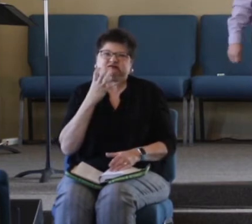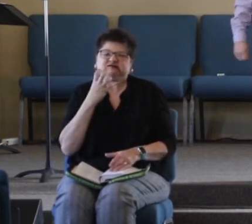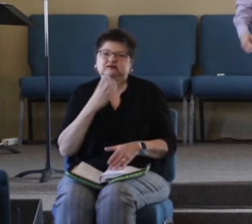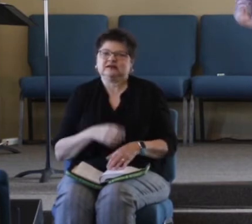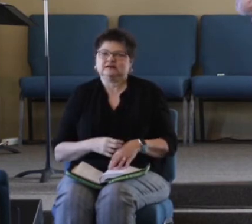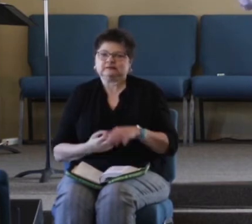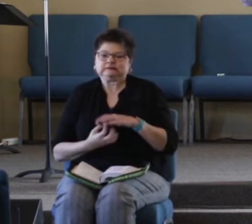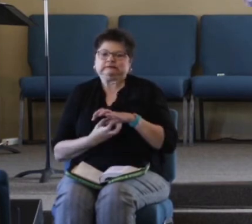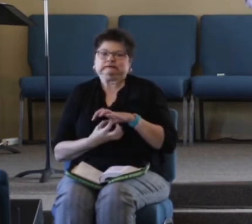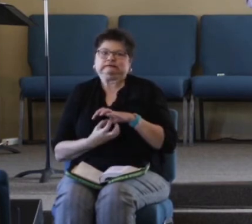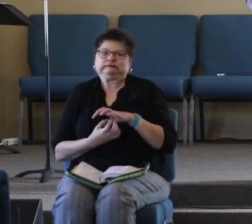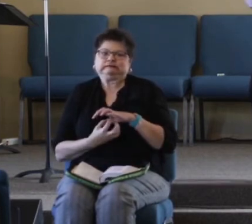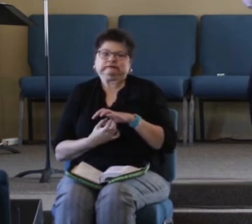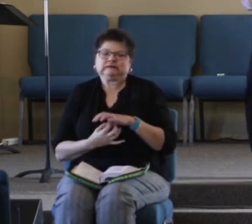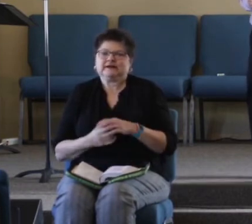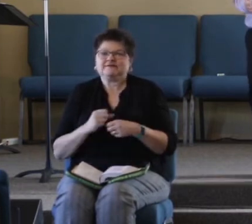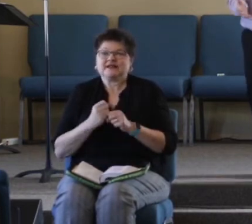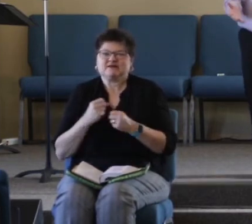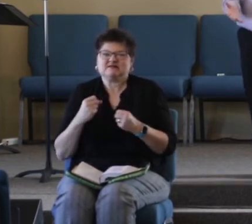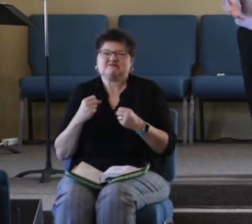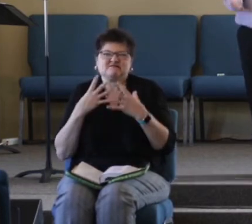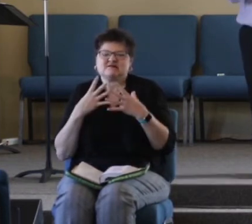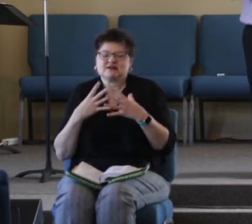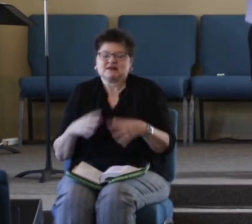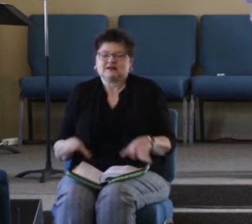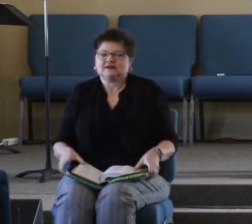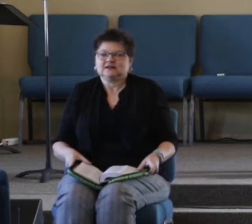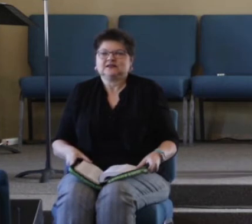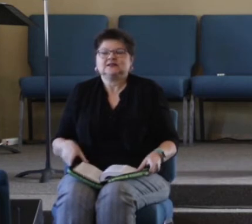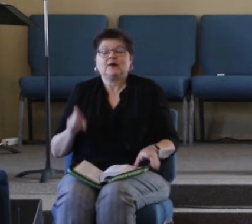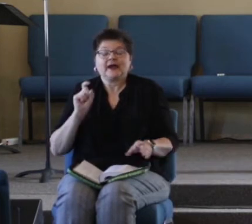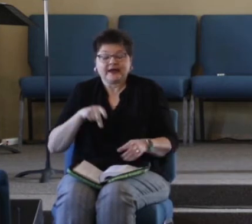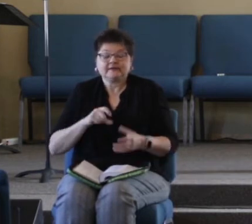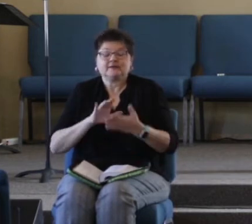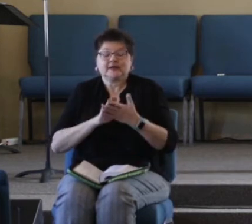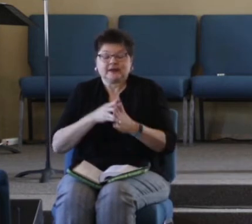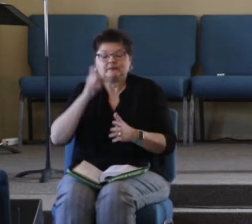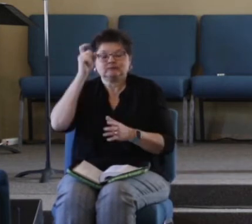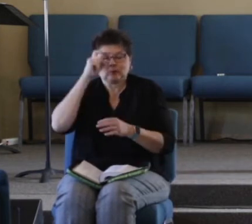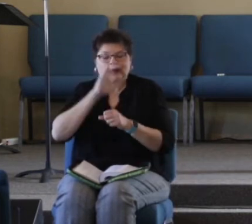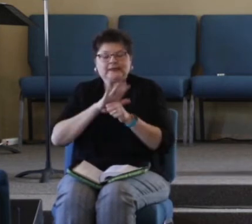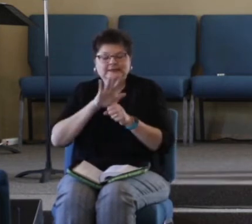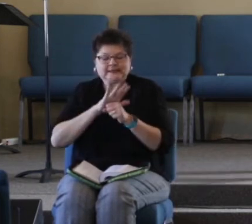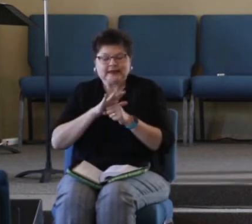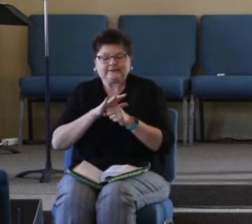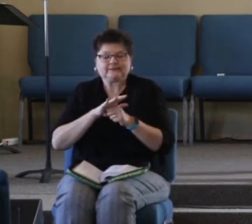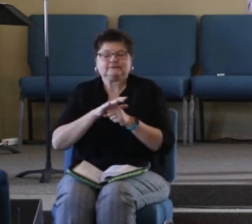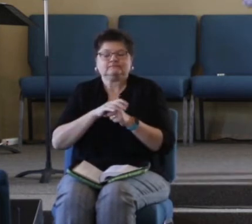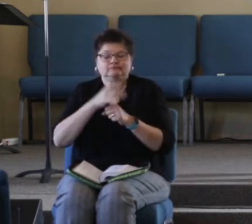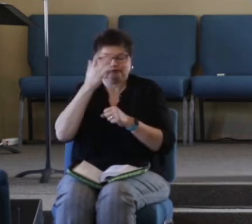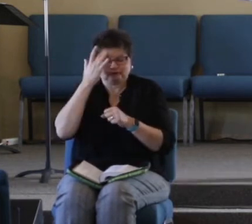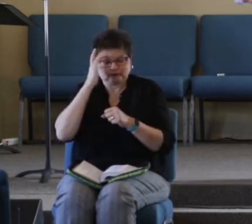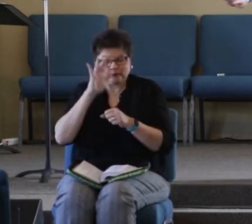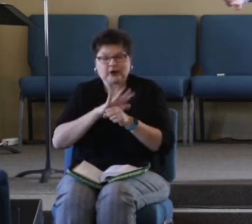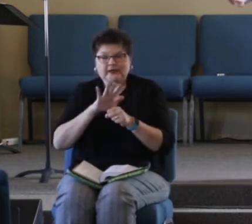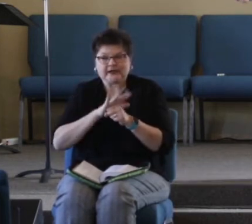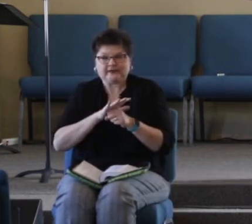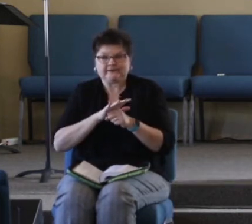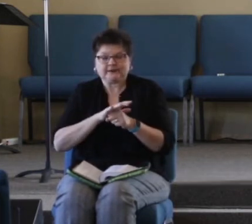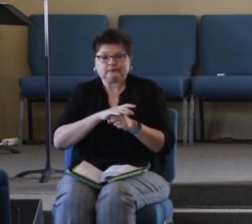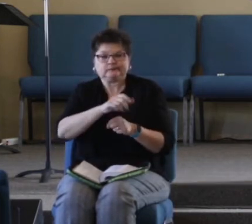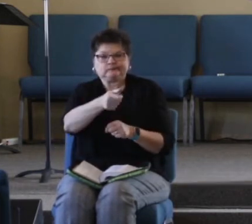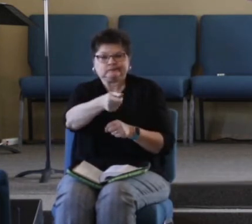kind of makes me angry. And so I have to be wise enough and intelligent enough to turn it